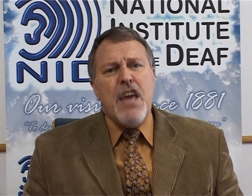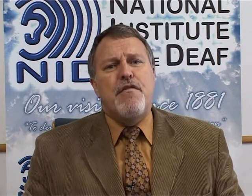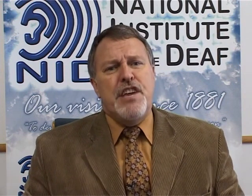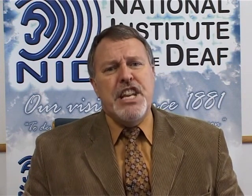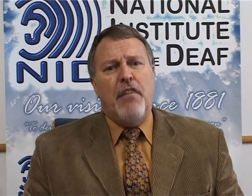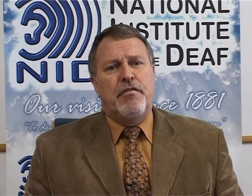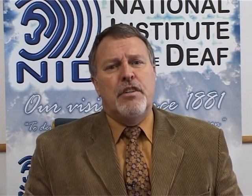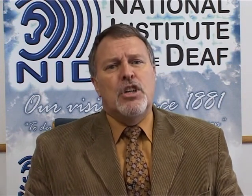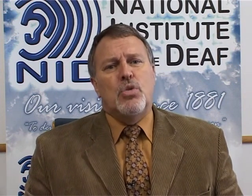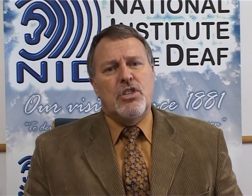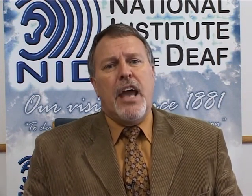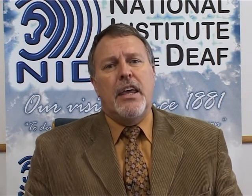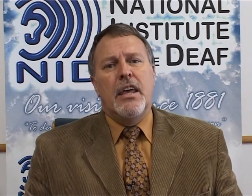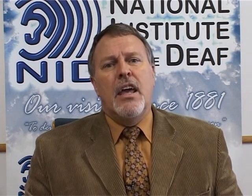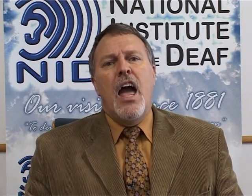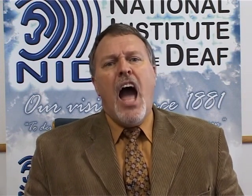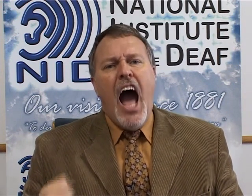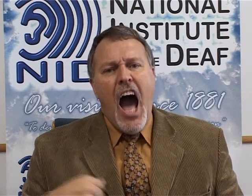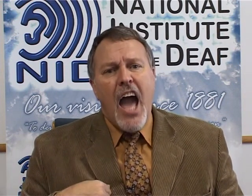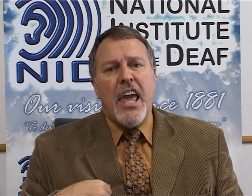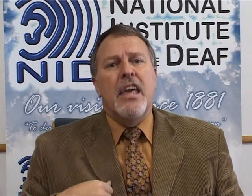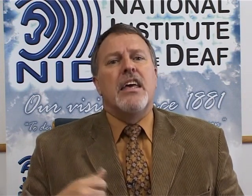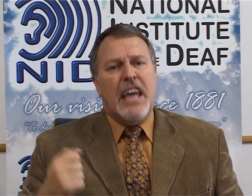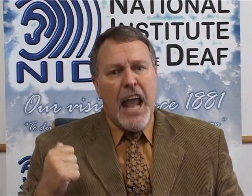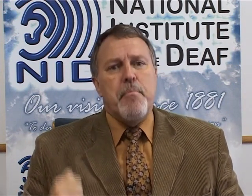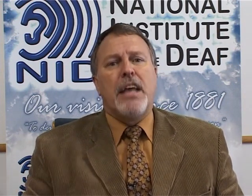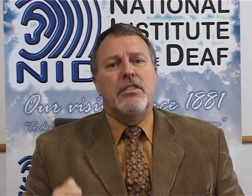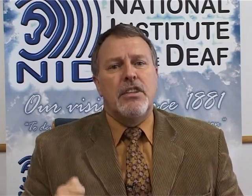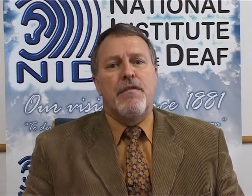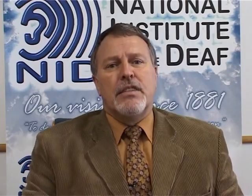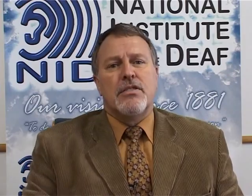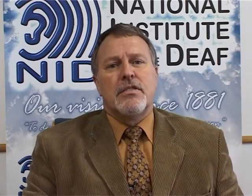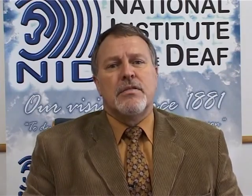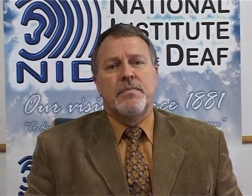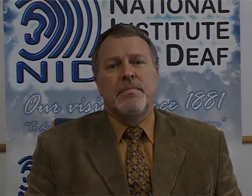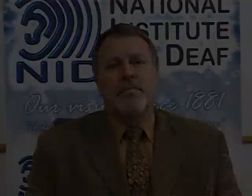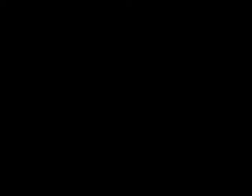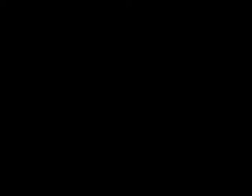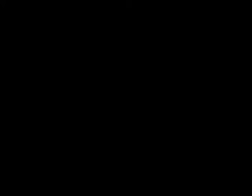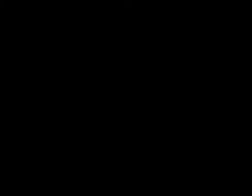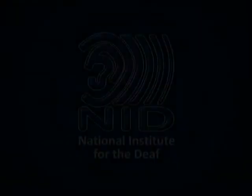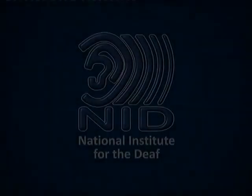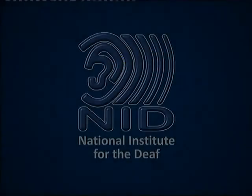and brave enough to say, I can make the difference.